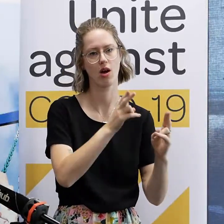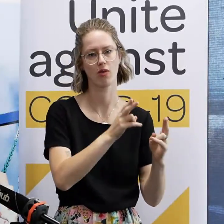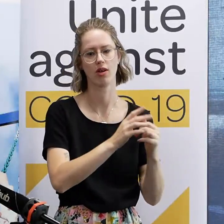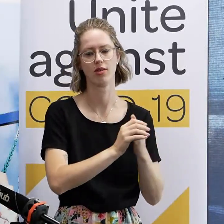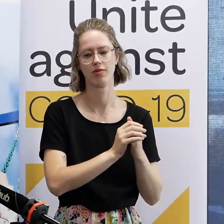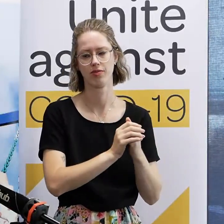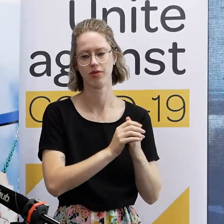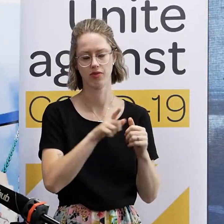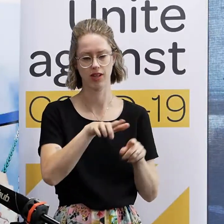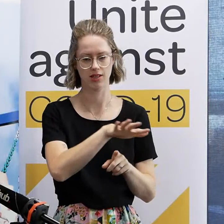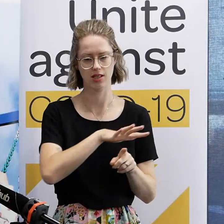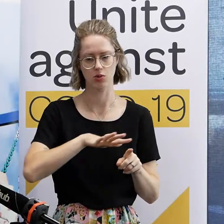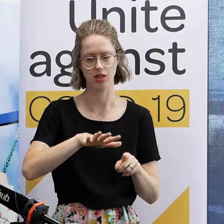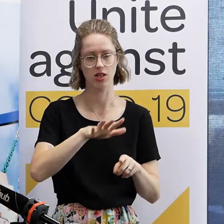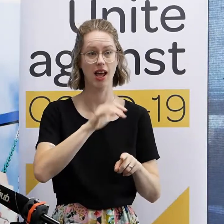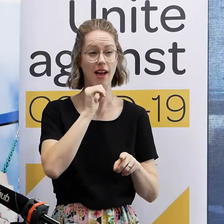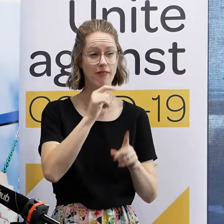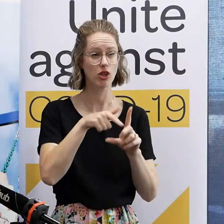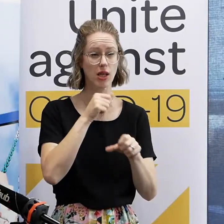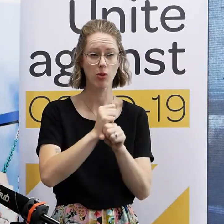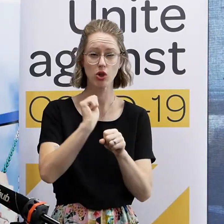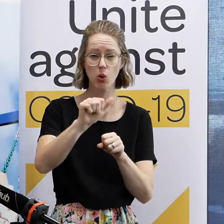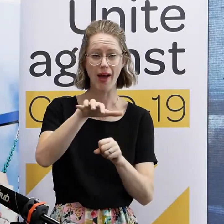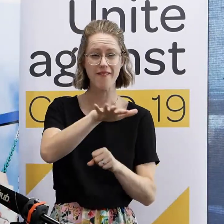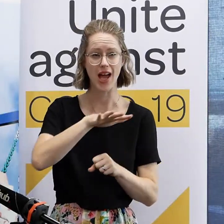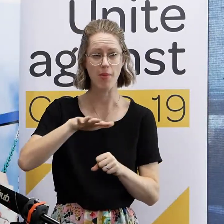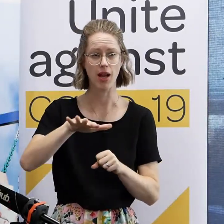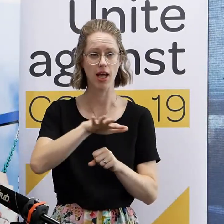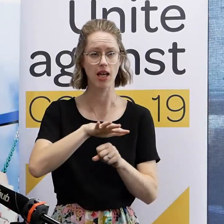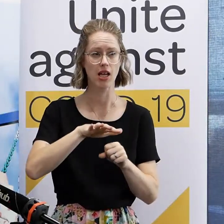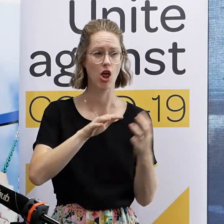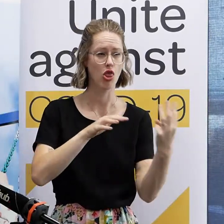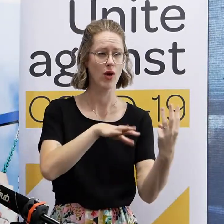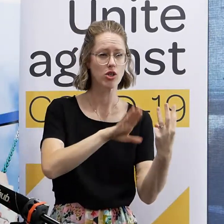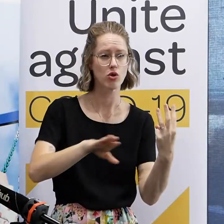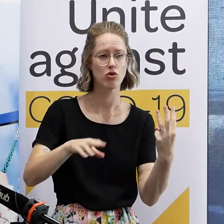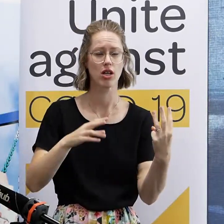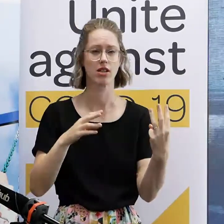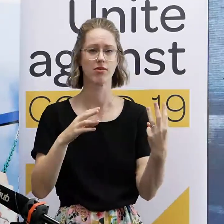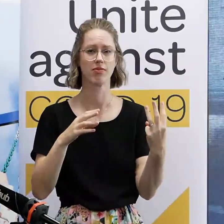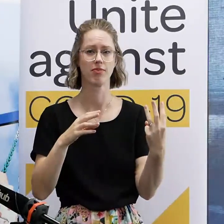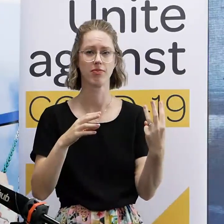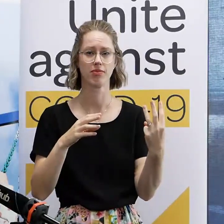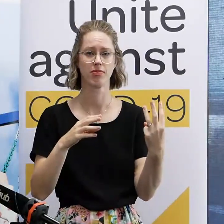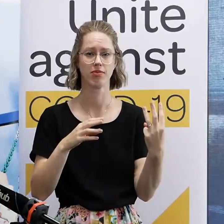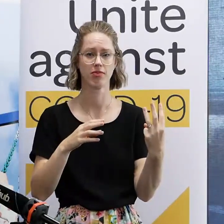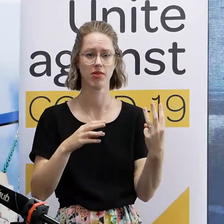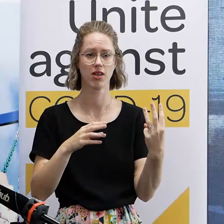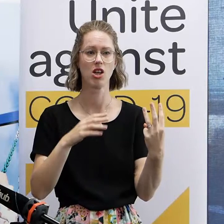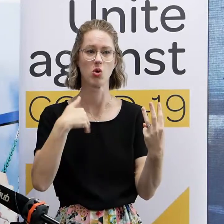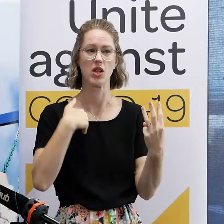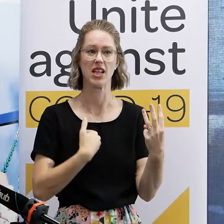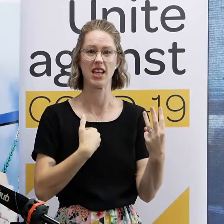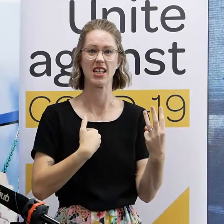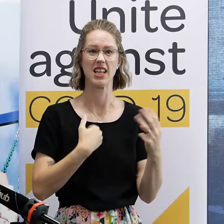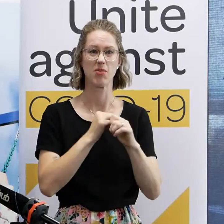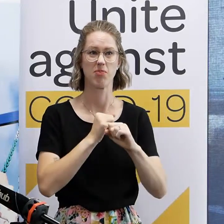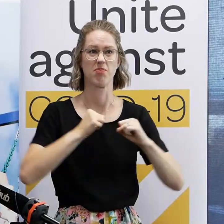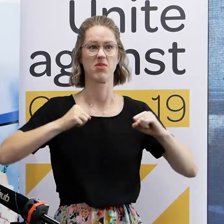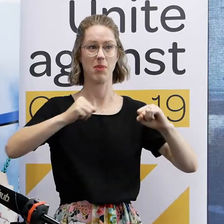of the situation at the time. So if you've got a family, for example, that maybe have 3 kids and maybe a larger suite is available as a